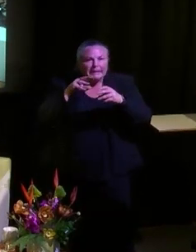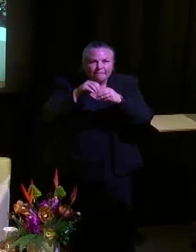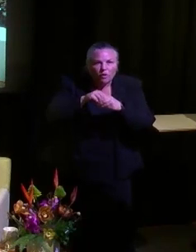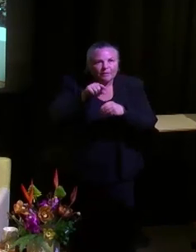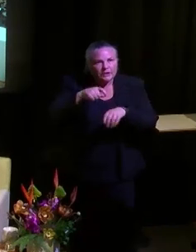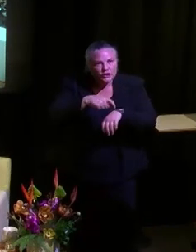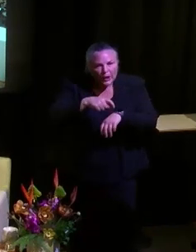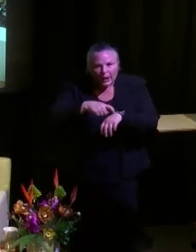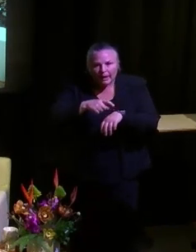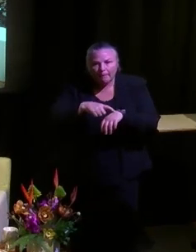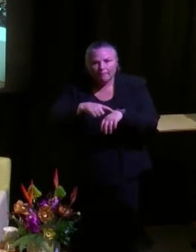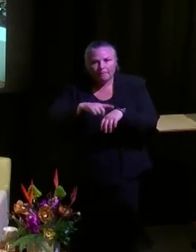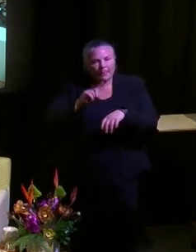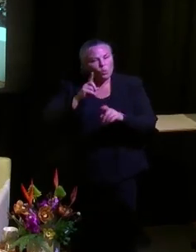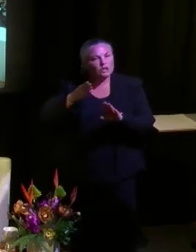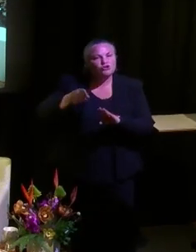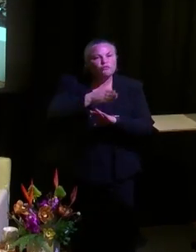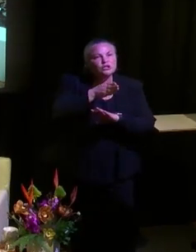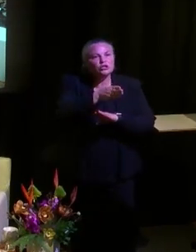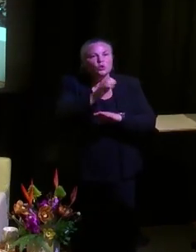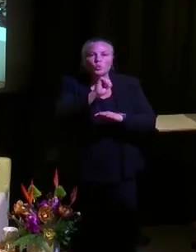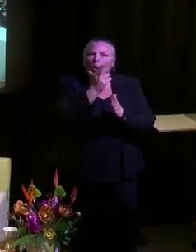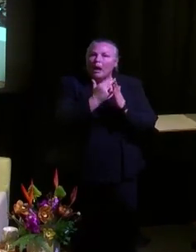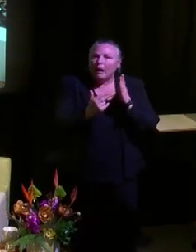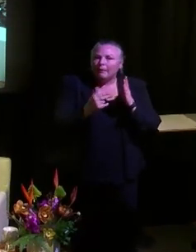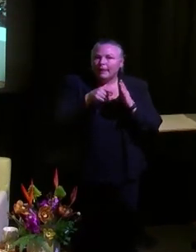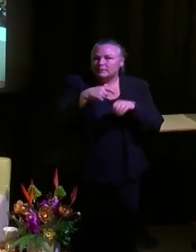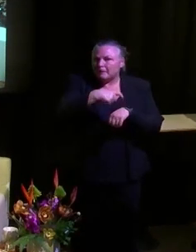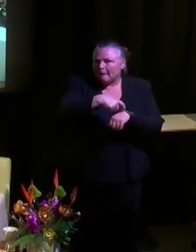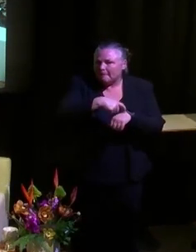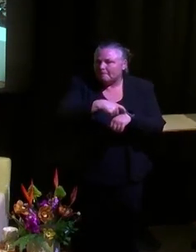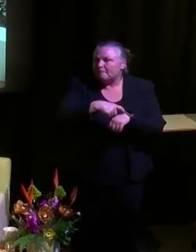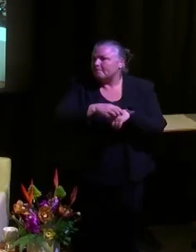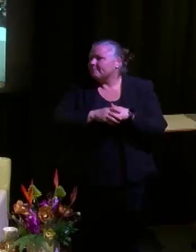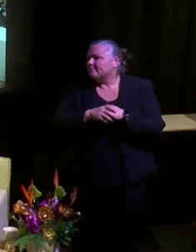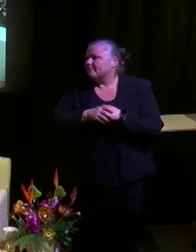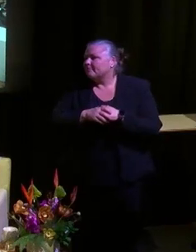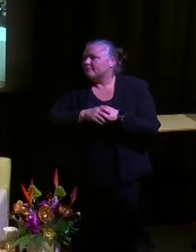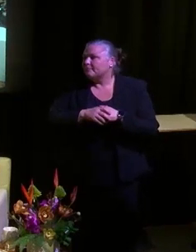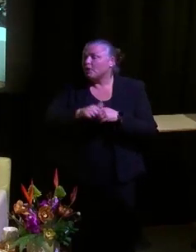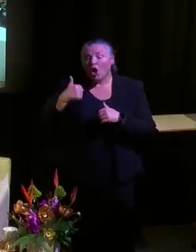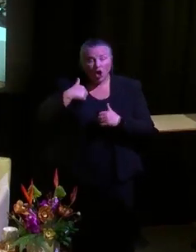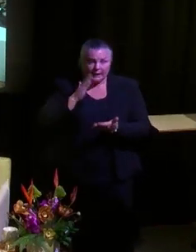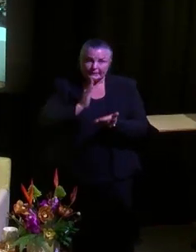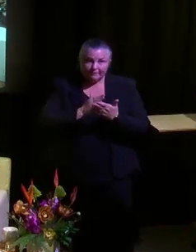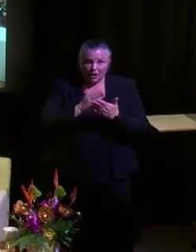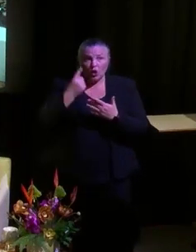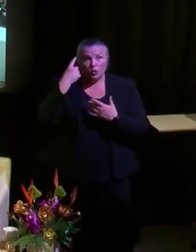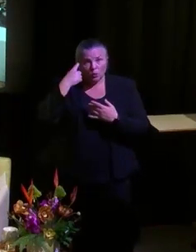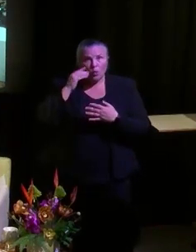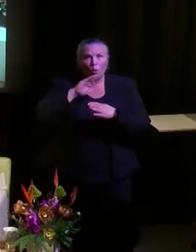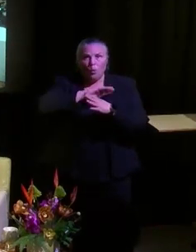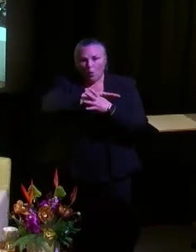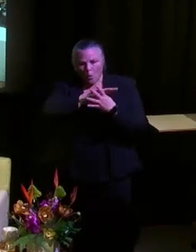direction your practice is taking at that moment in time. But I think I definitely had all of the themes kind of in the back of